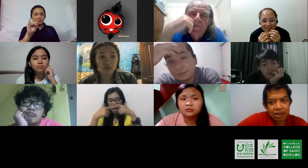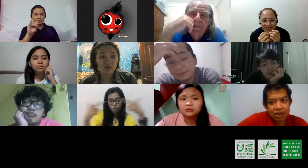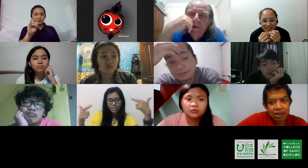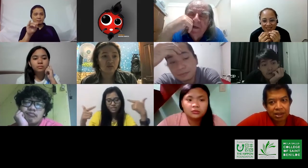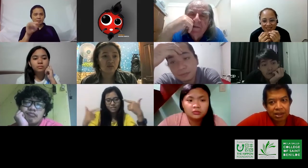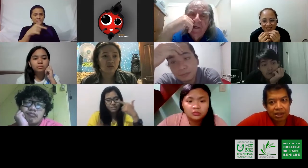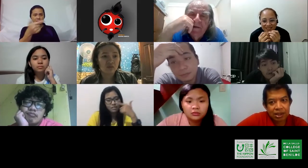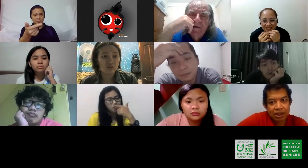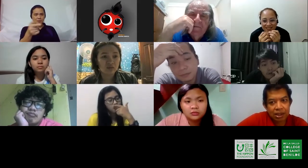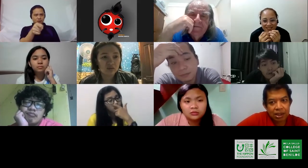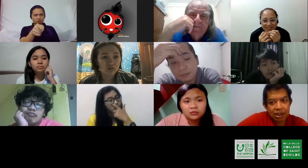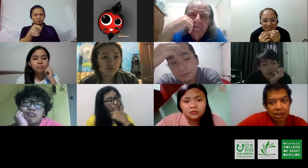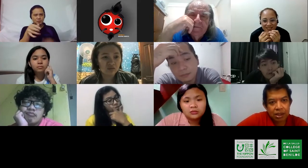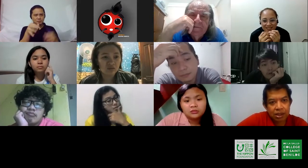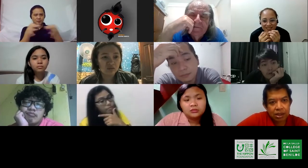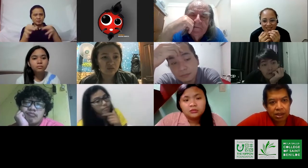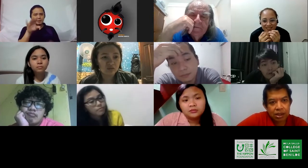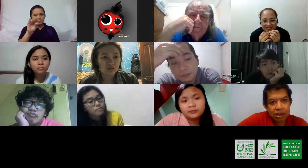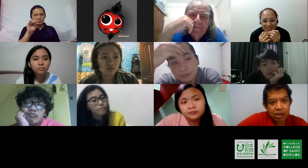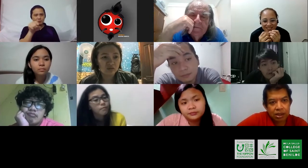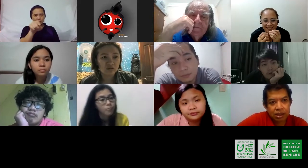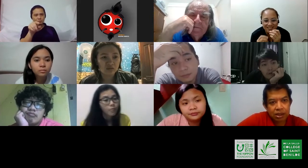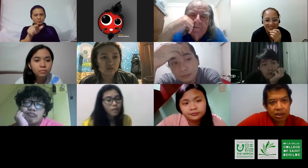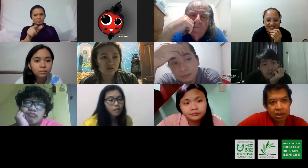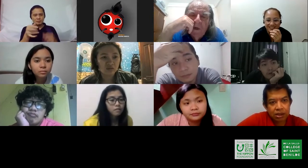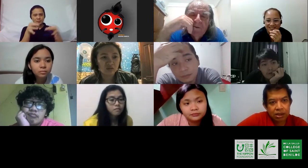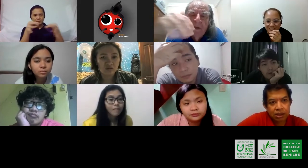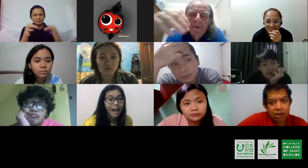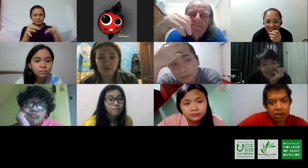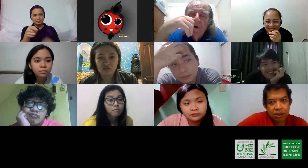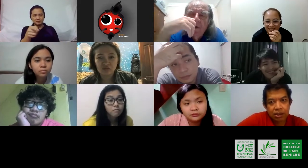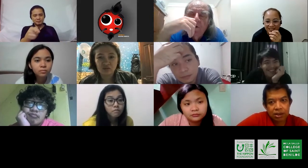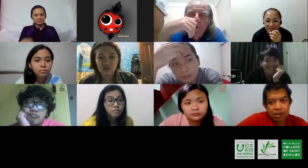and explain to them? Because they missed part of the question.